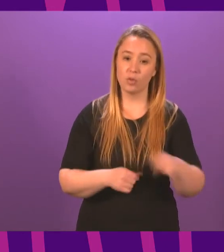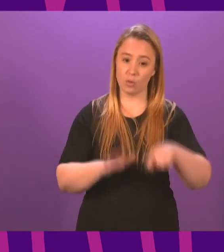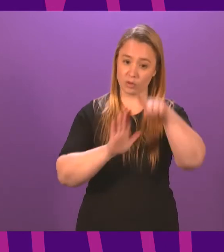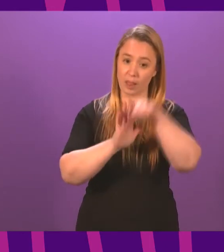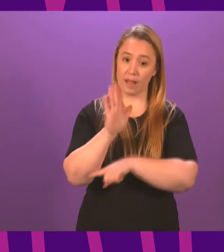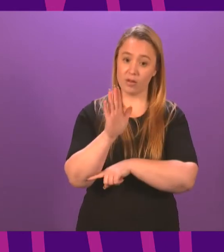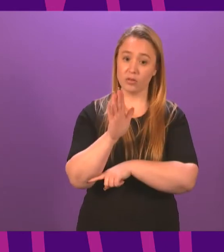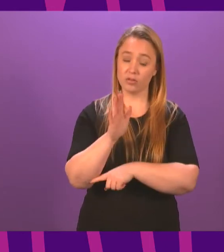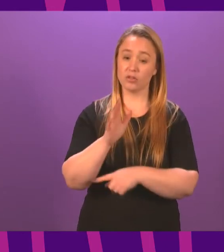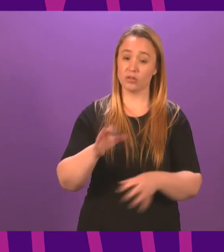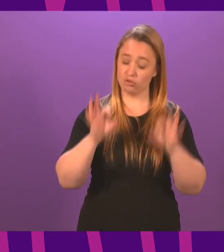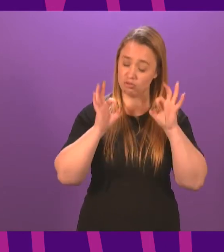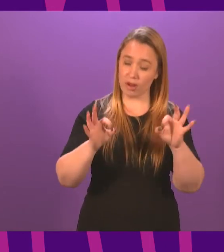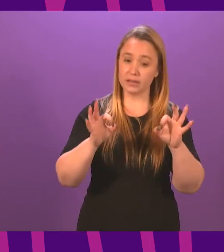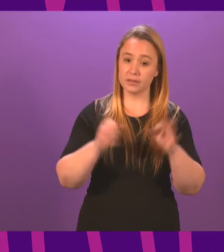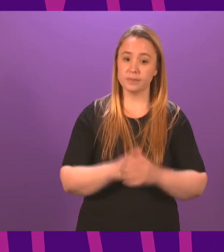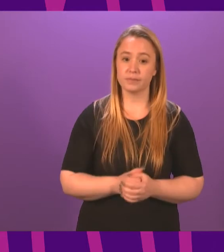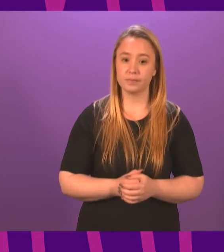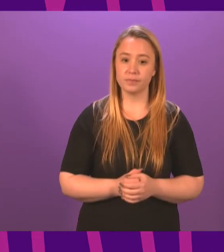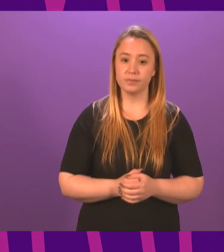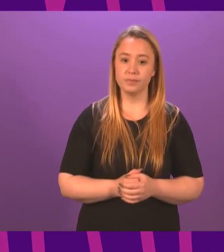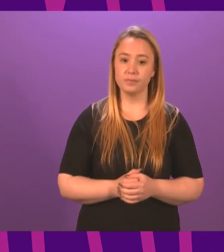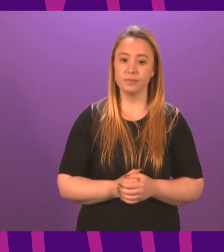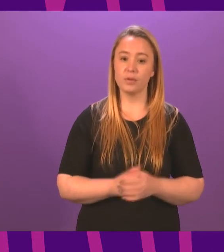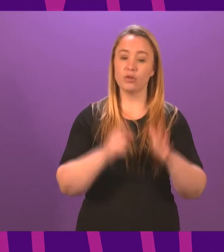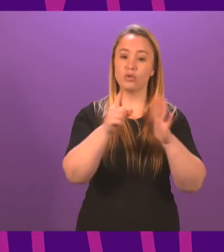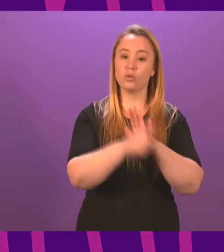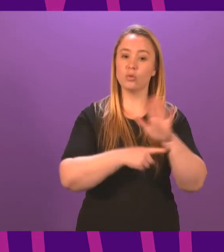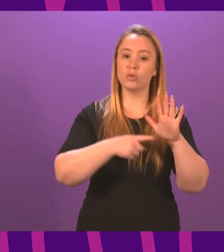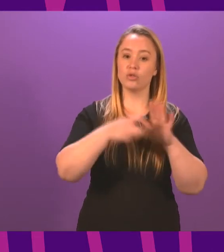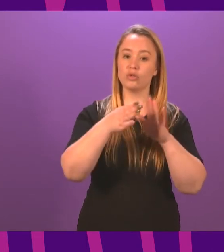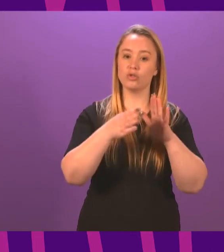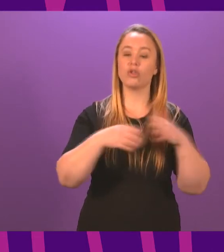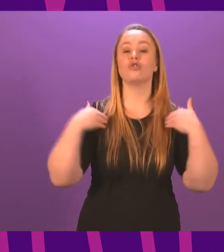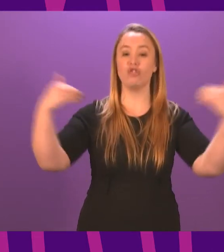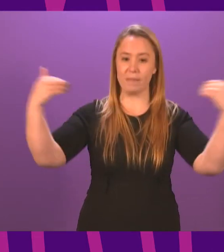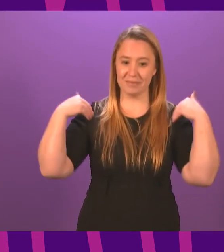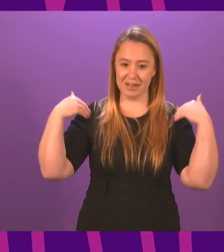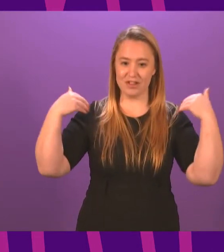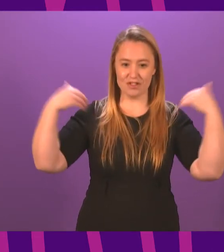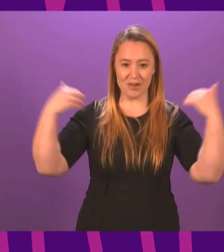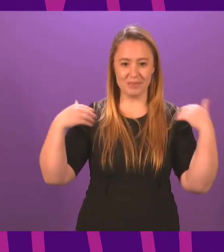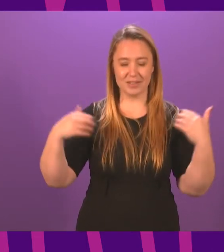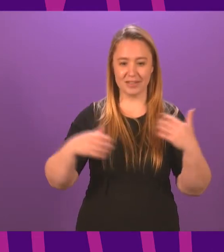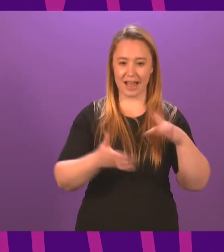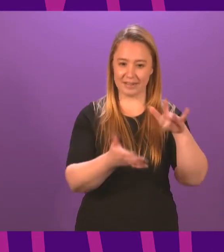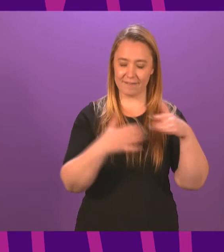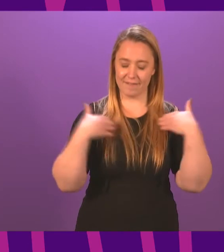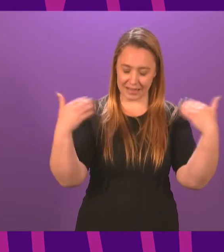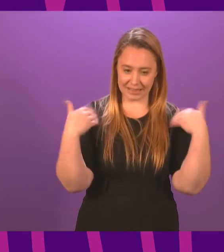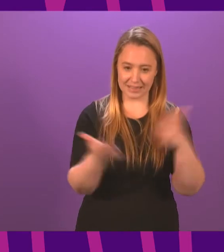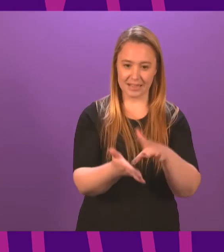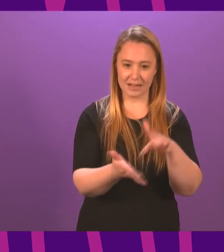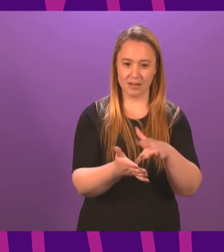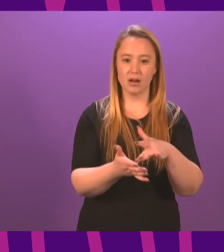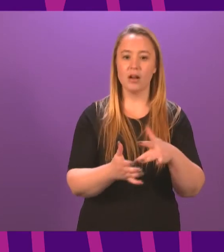that level. And I want to make some comments regarding gyms and fitness centres. I had previously made representations to the Scottish Government for the